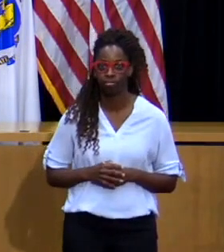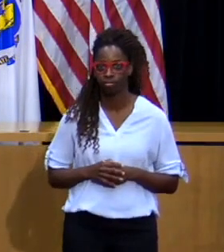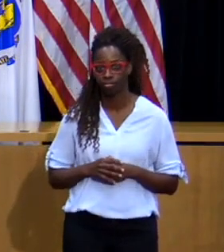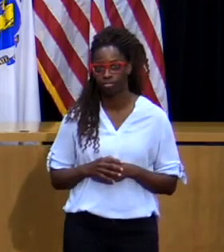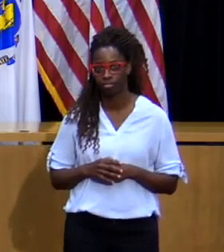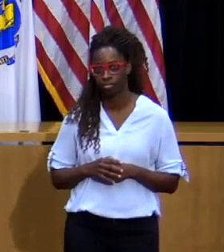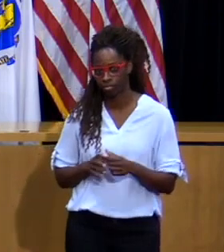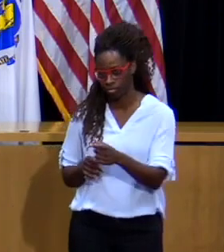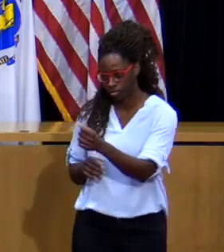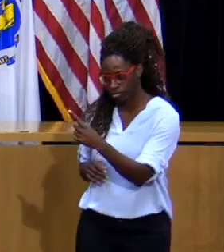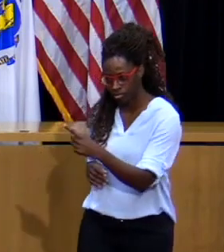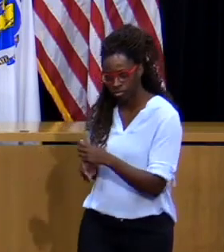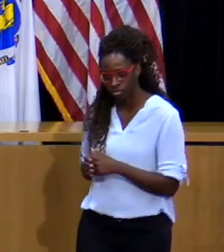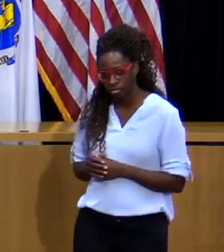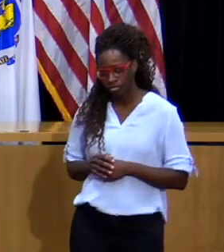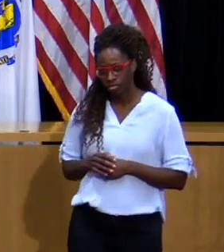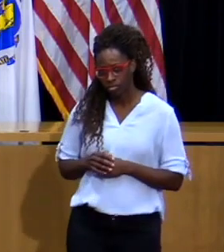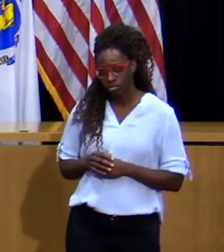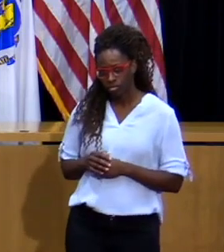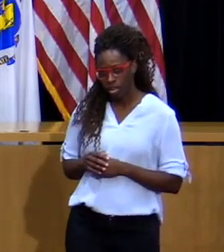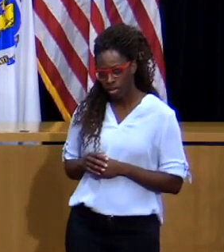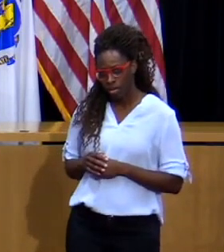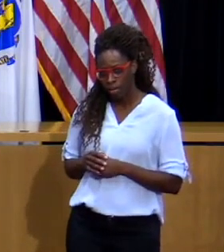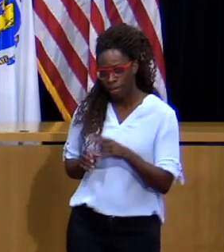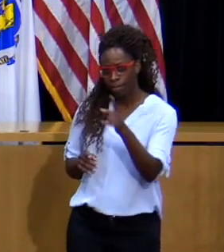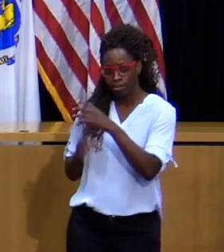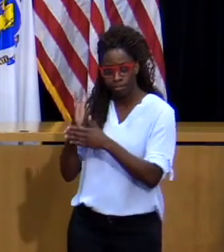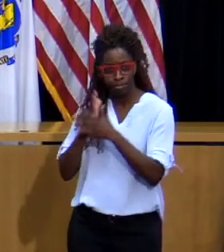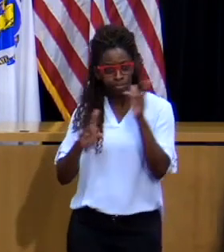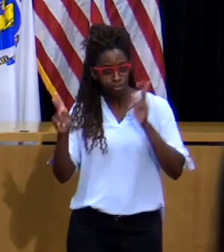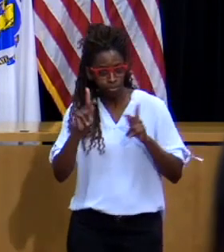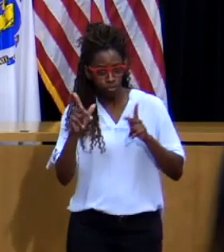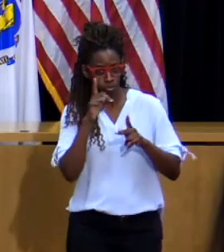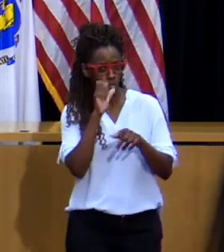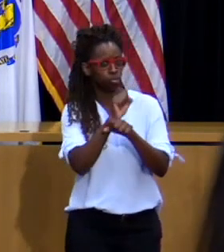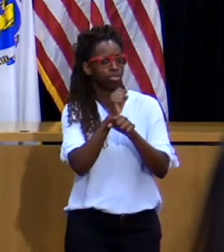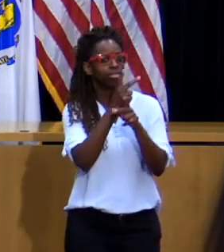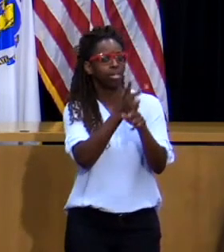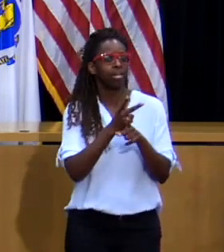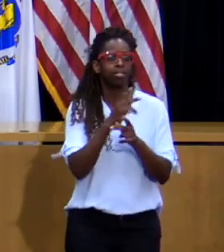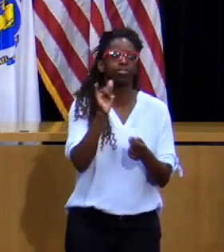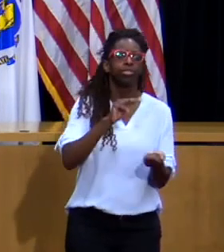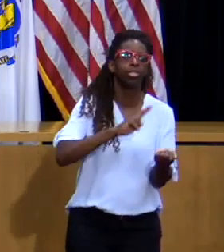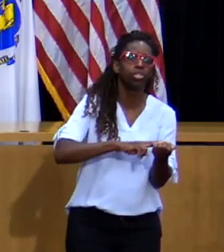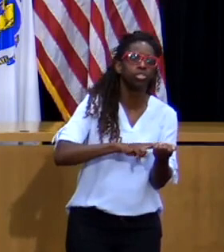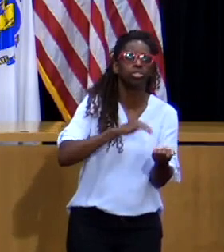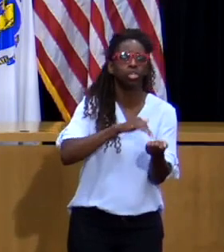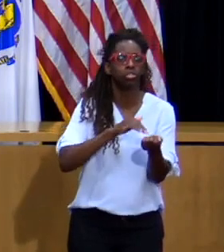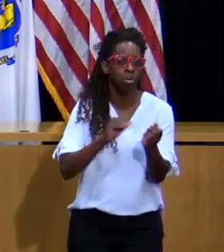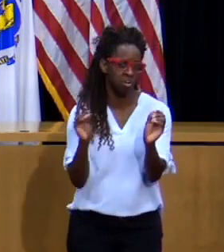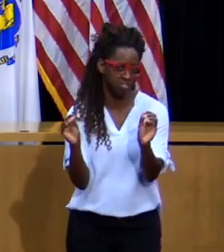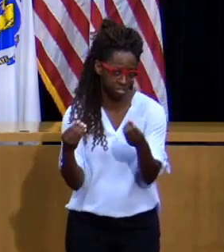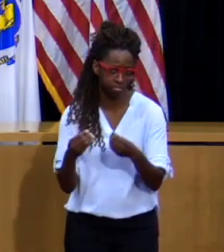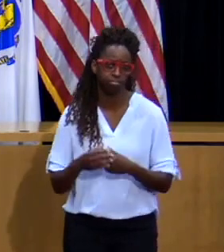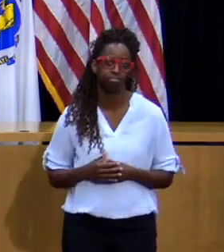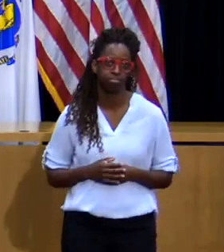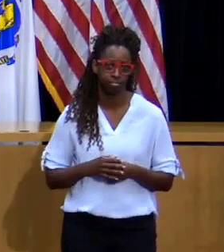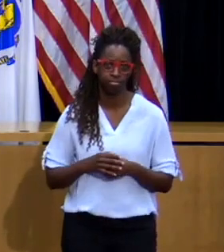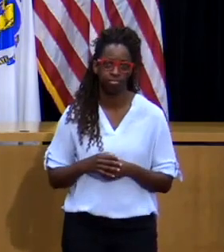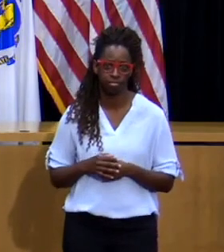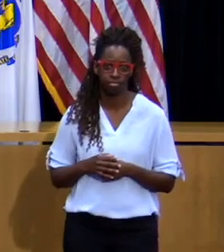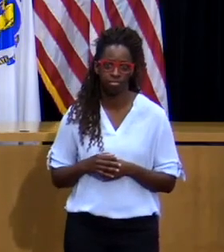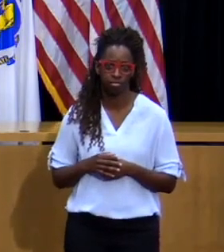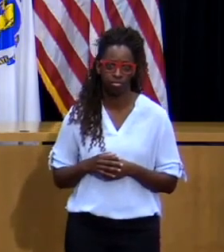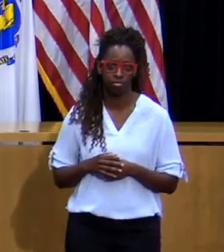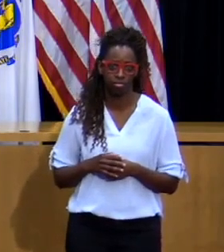including urgent care settings, is the recommendation that people who have been infected already also get the vaccine, or is natural